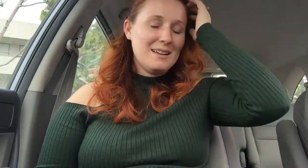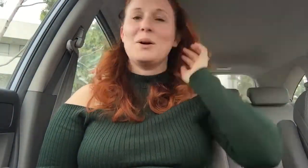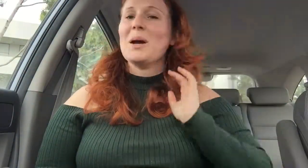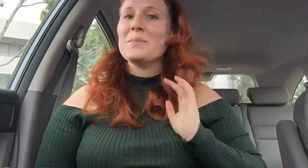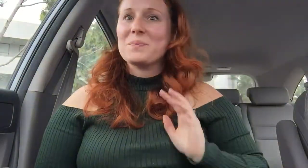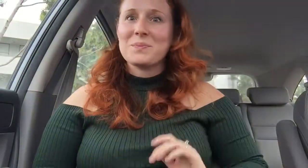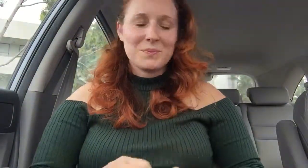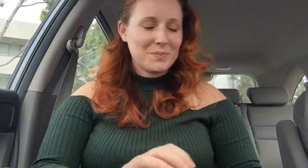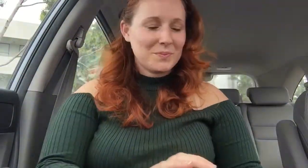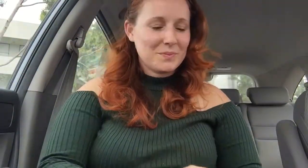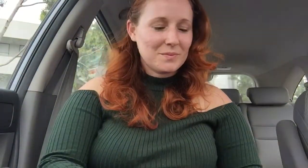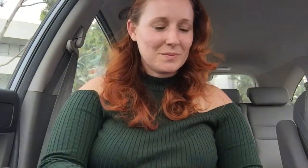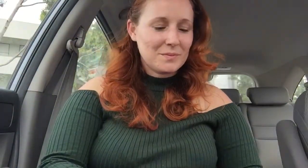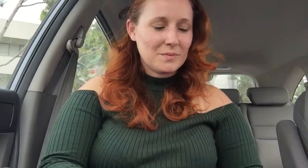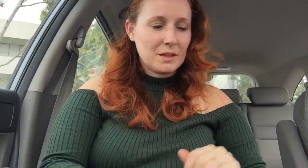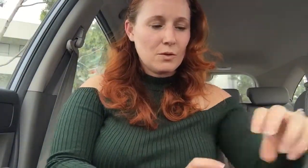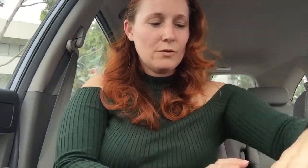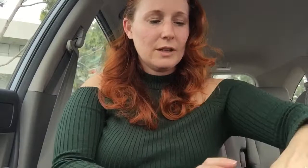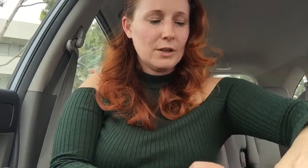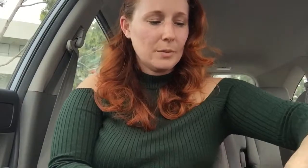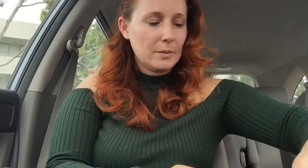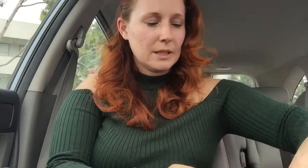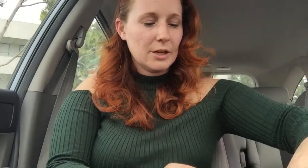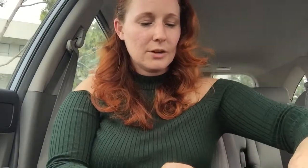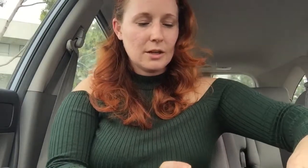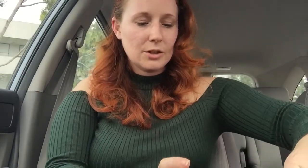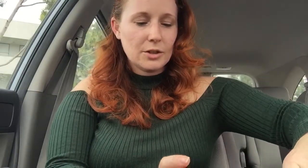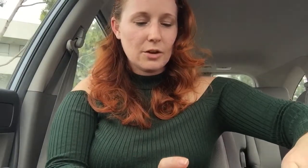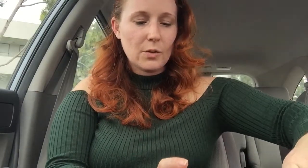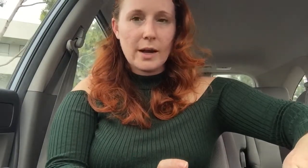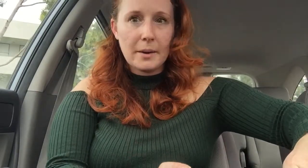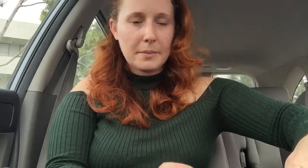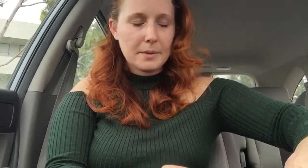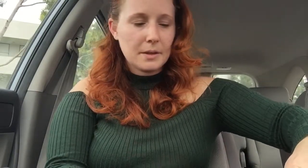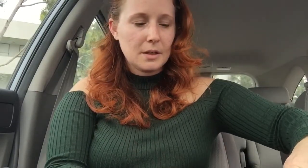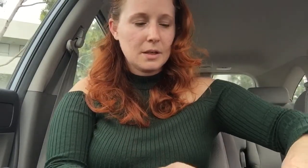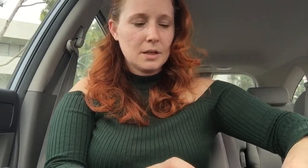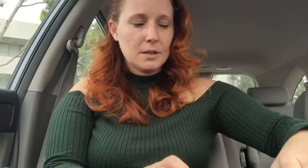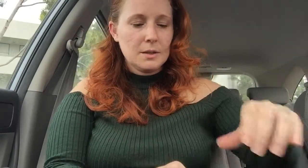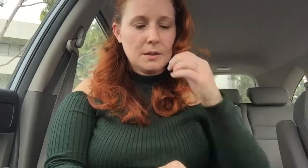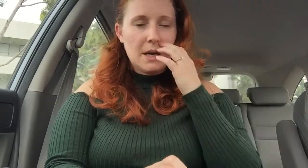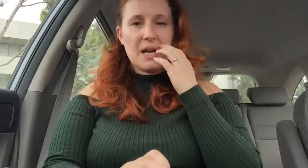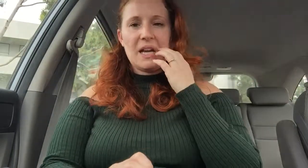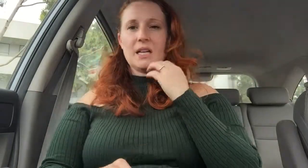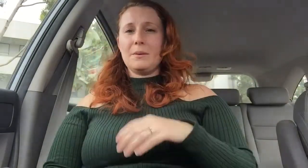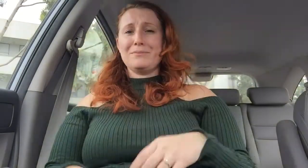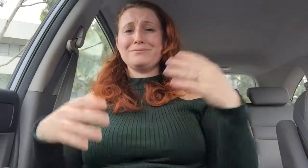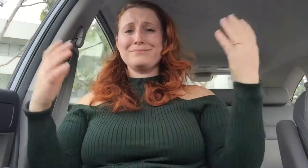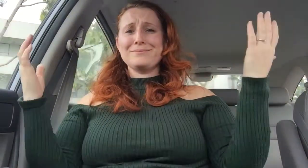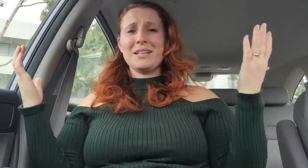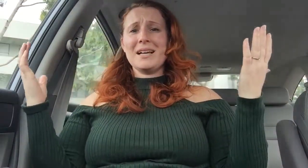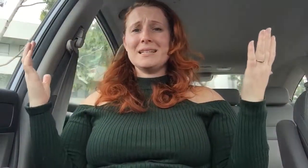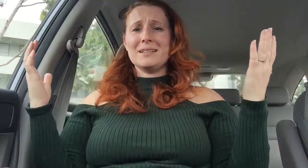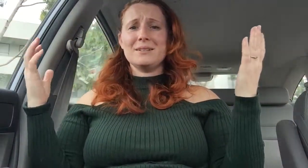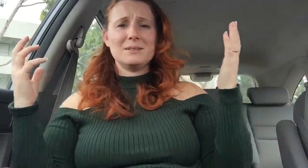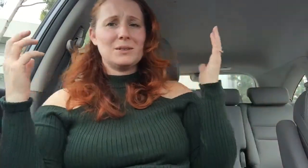Okay. Hopefully you'll be able to hear it. I'll turn it all the way up. And not ideal,